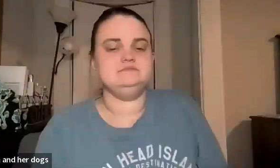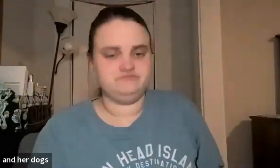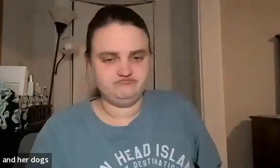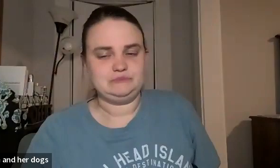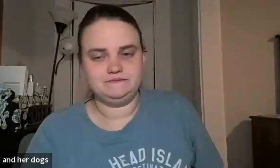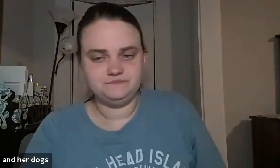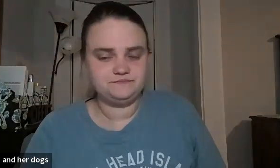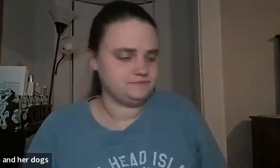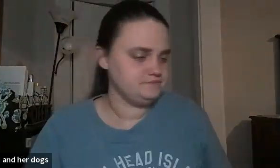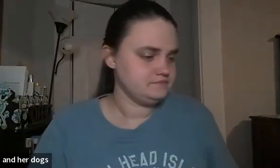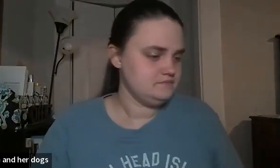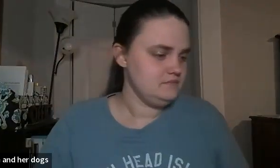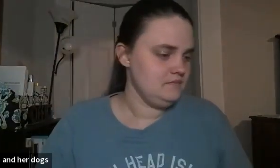Diving.